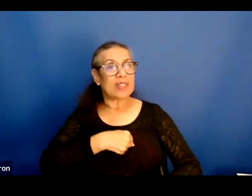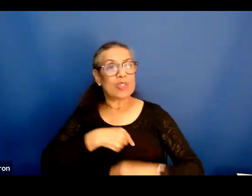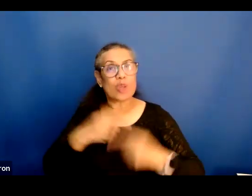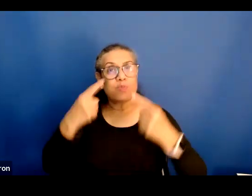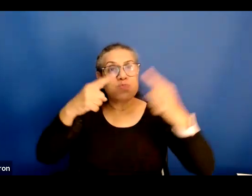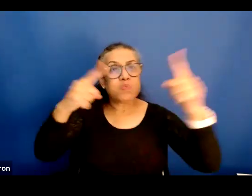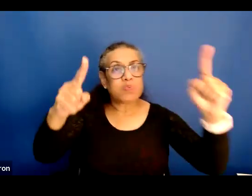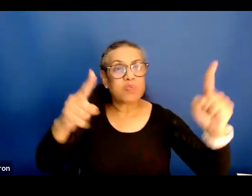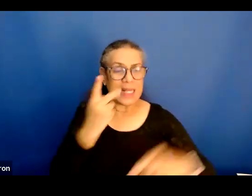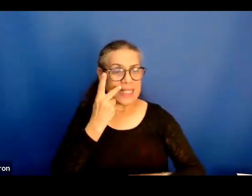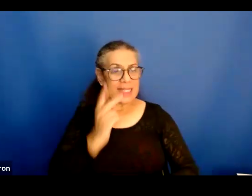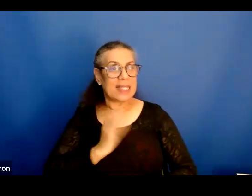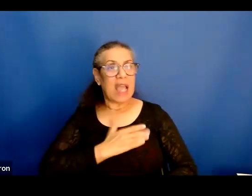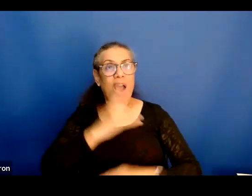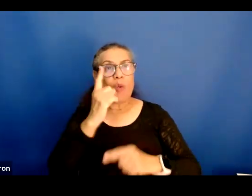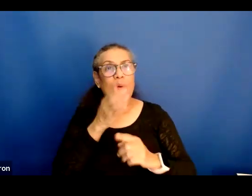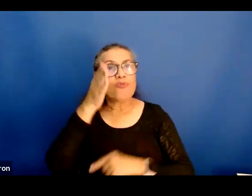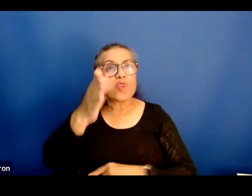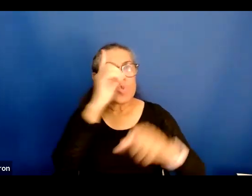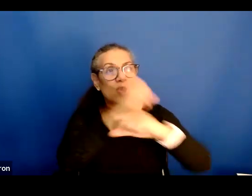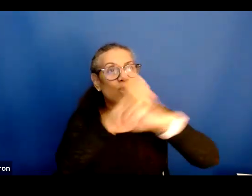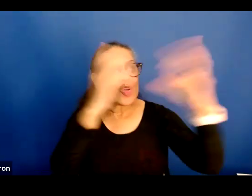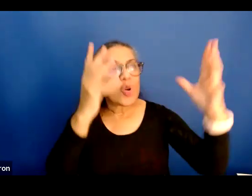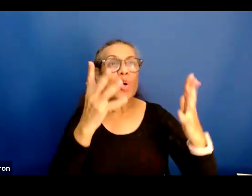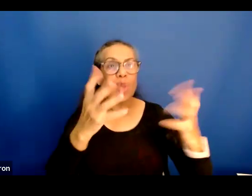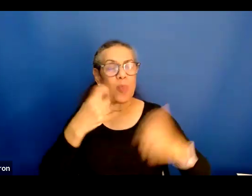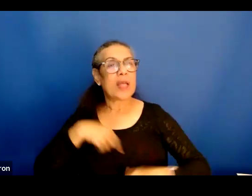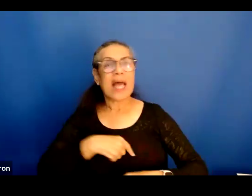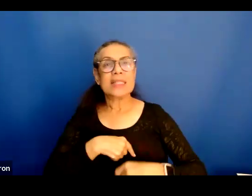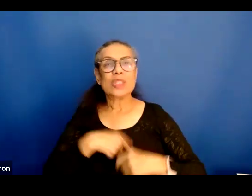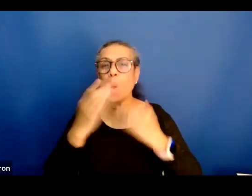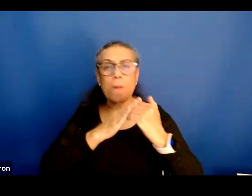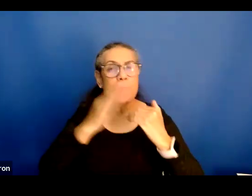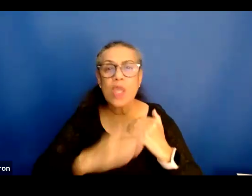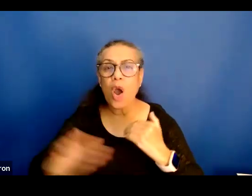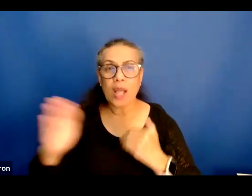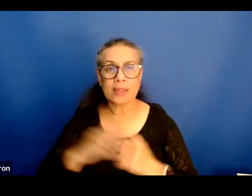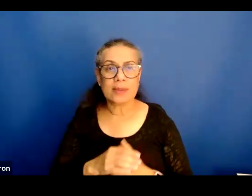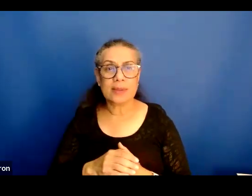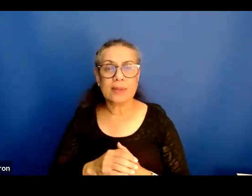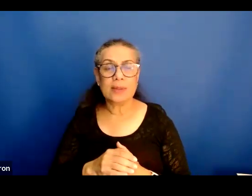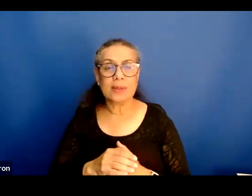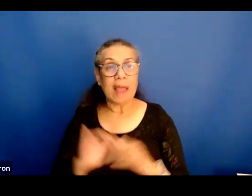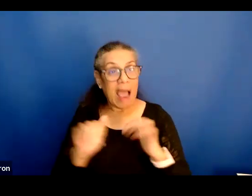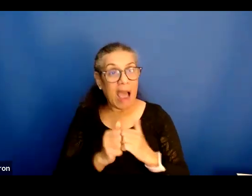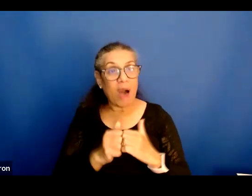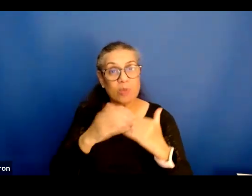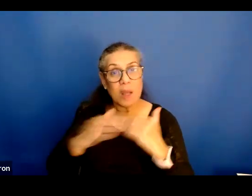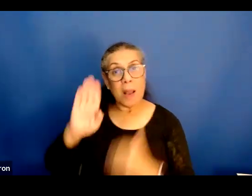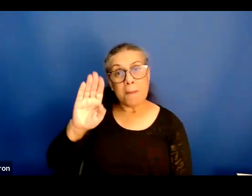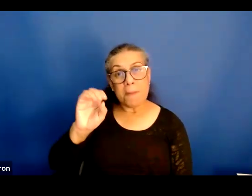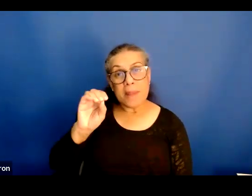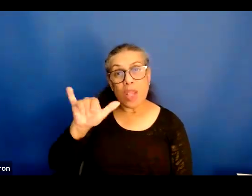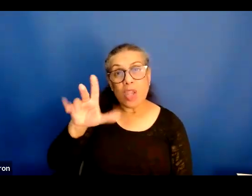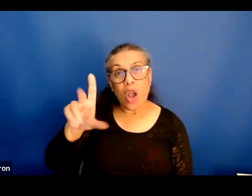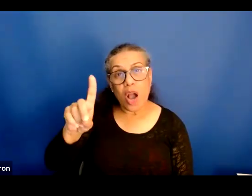visualize our future. They want us to go beyond. 2 seconds. the way they go beyond for us, making sure we